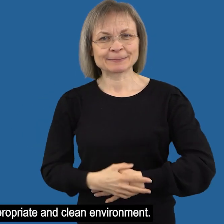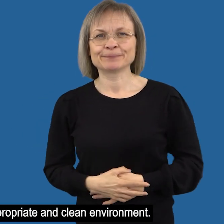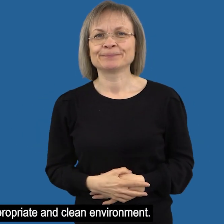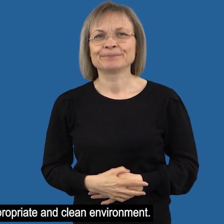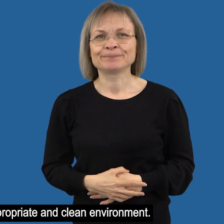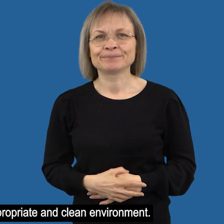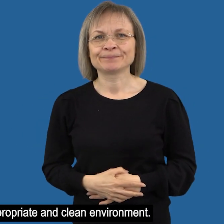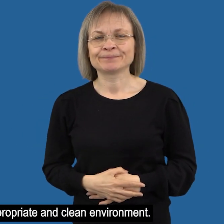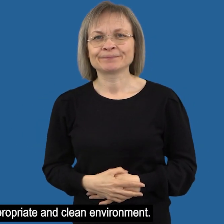environment.